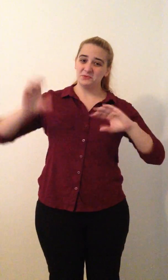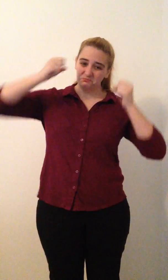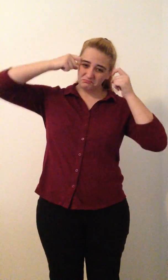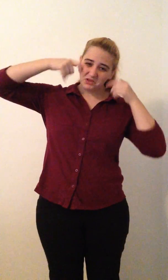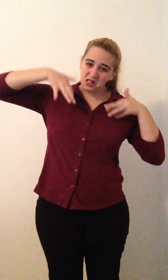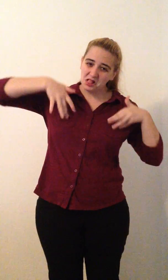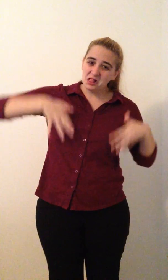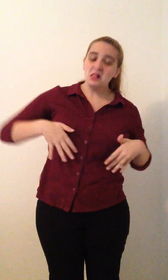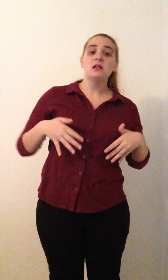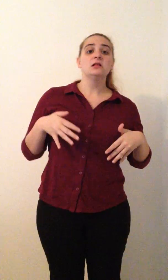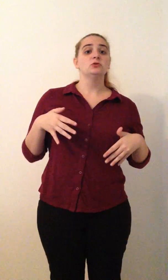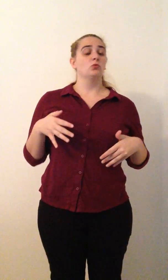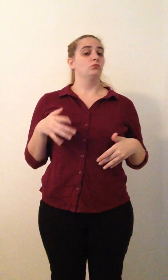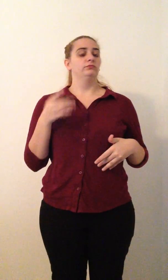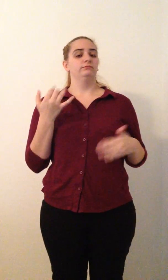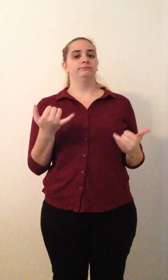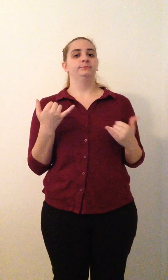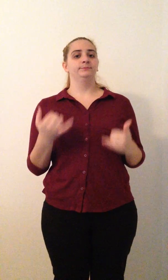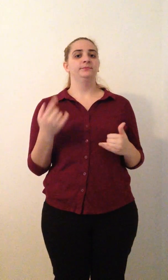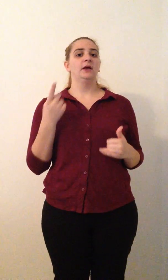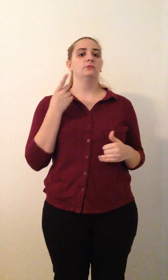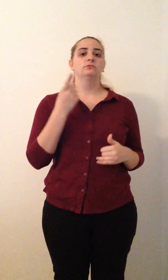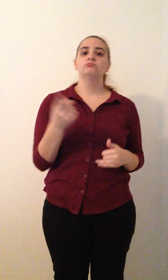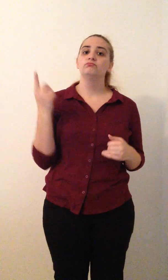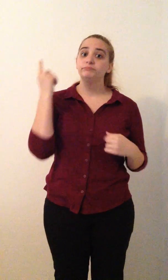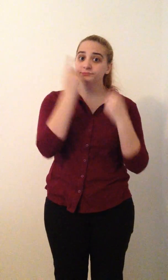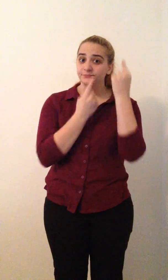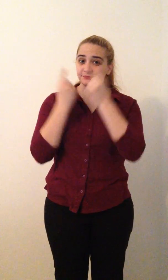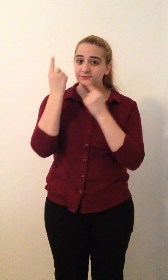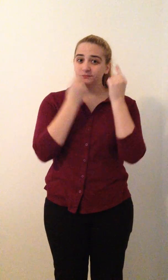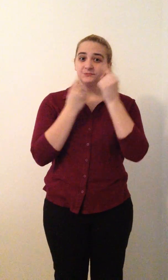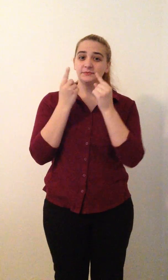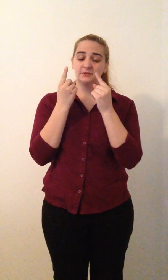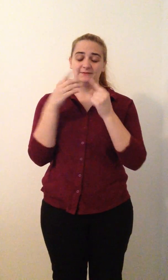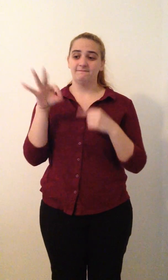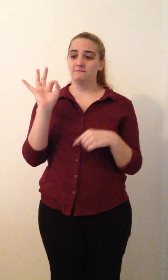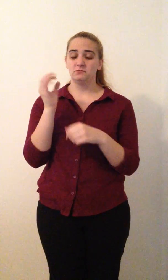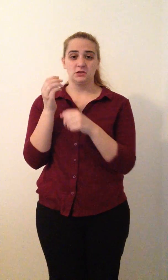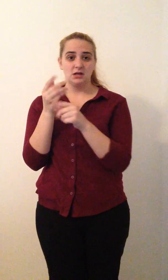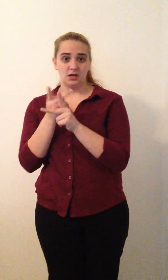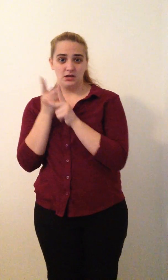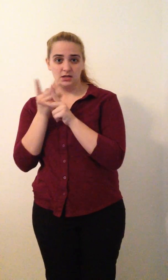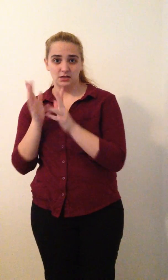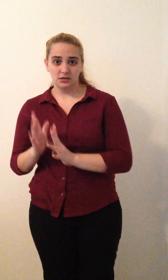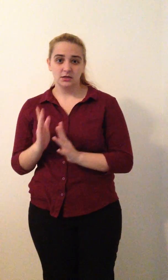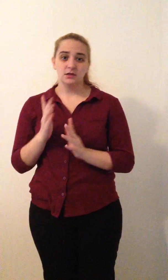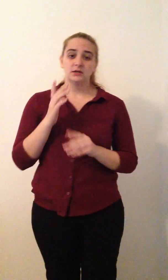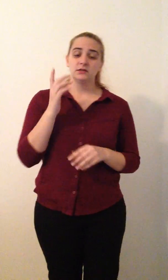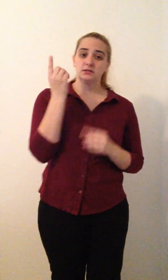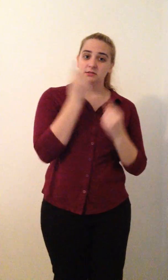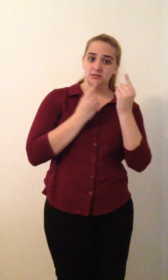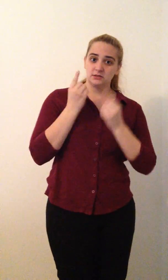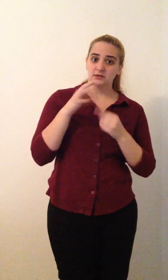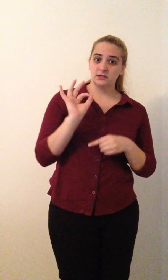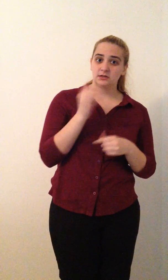consumed with, is finding our caregivers. That's all we can do, is focusing on that until we find them. And if you think about,